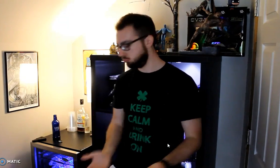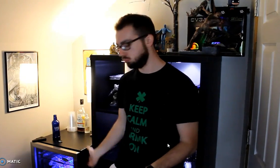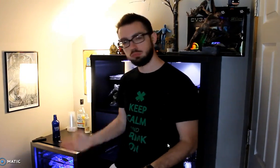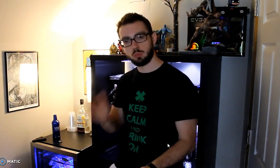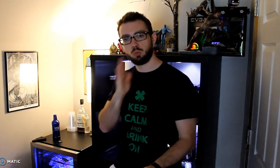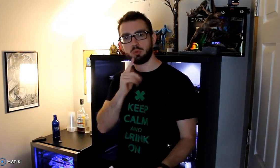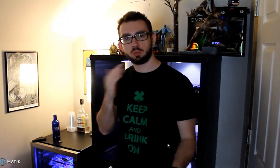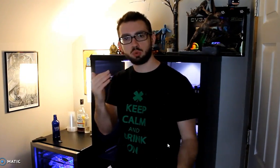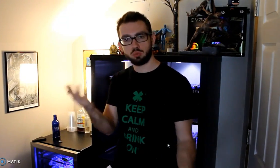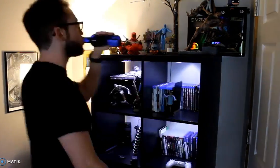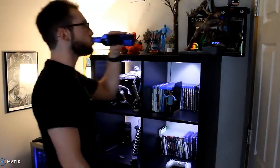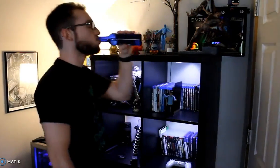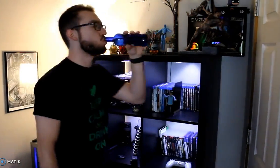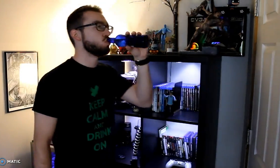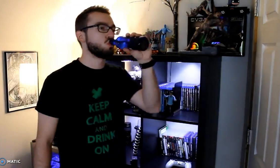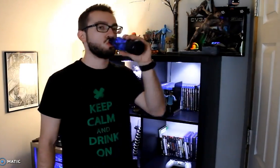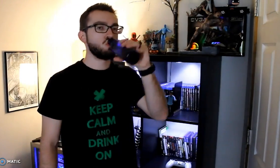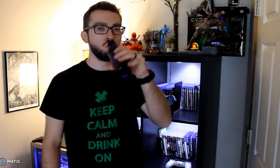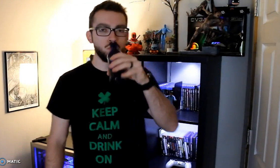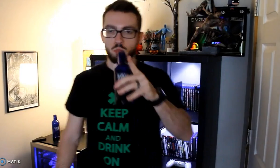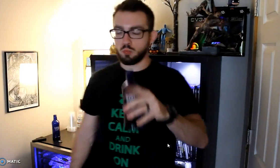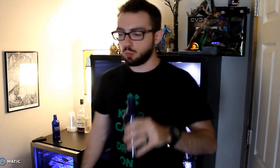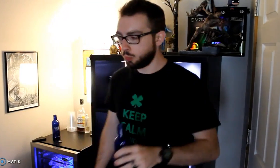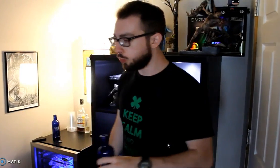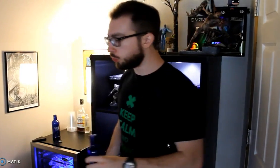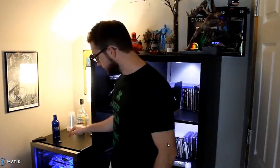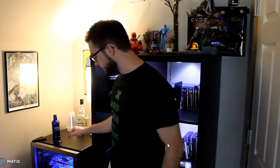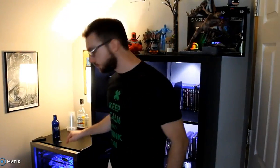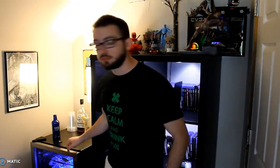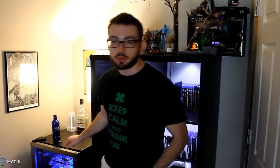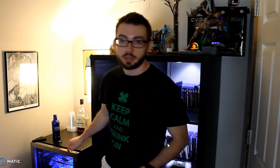So I waited till the next day to see how cool everything was. Hold on.